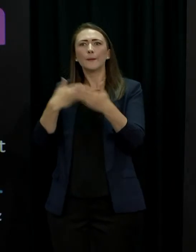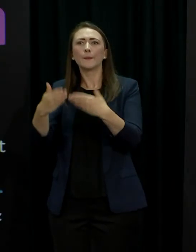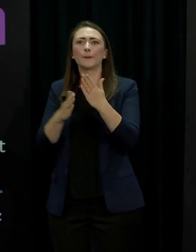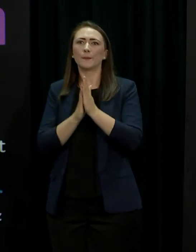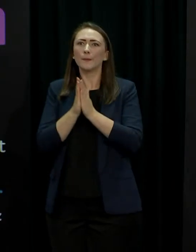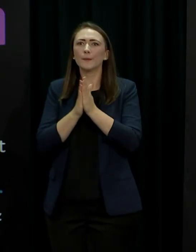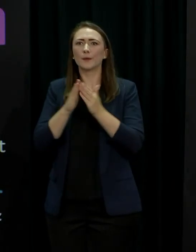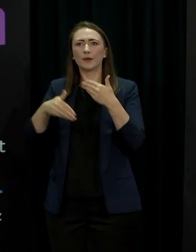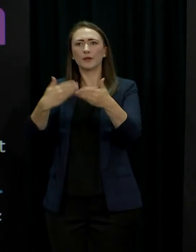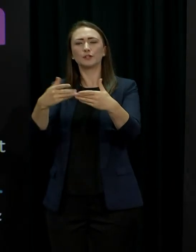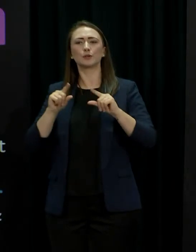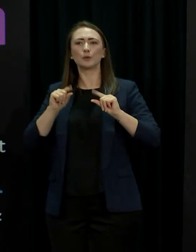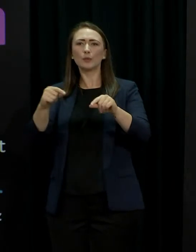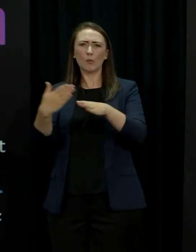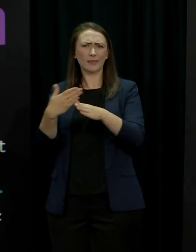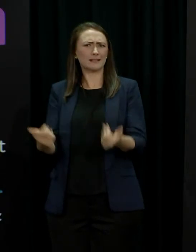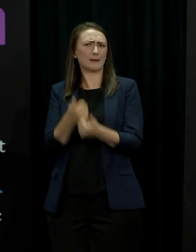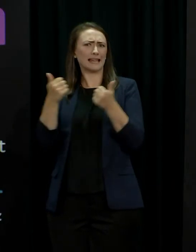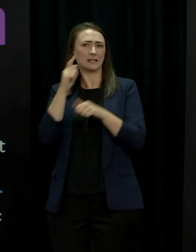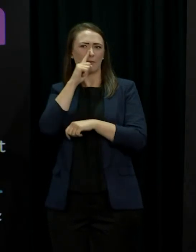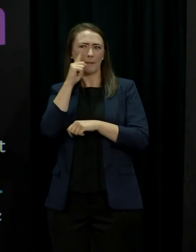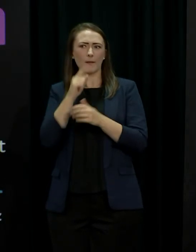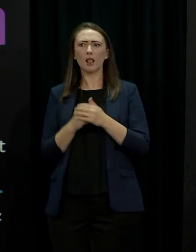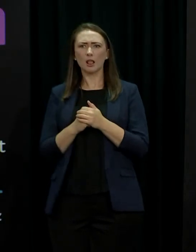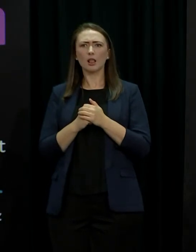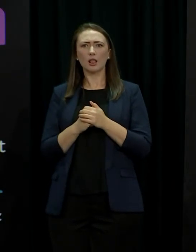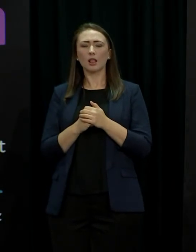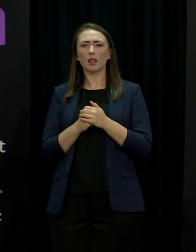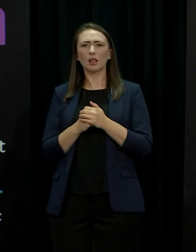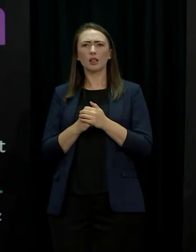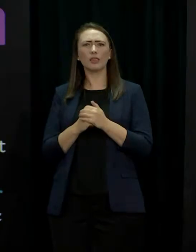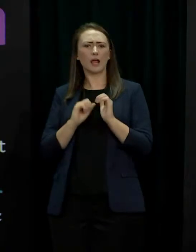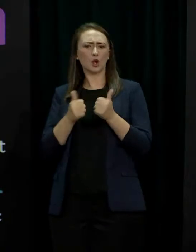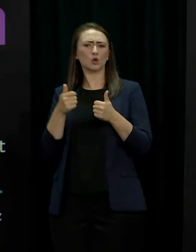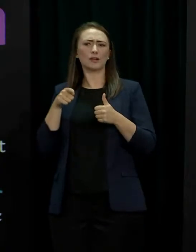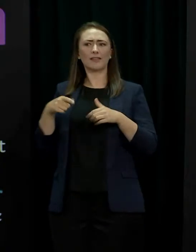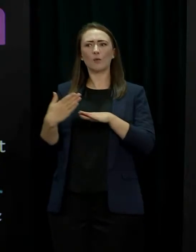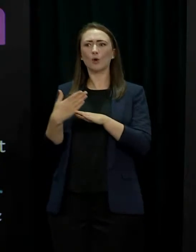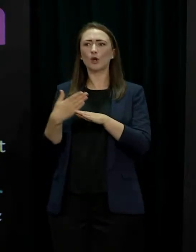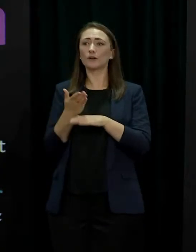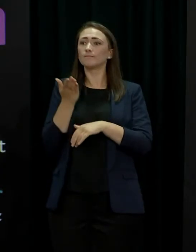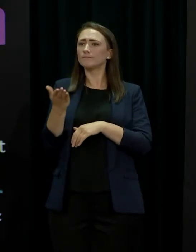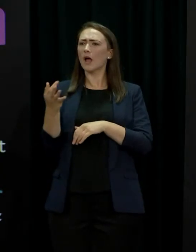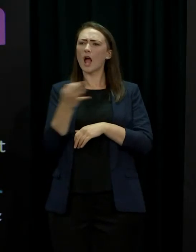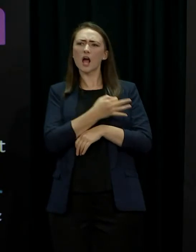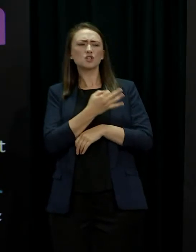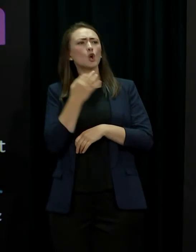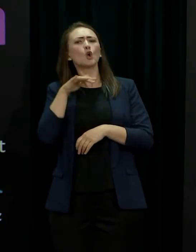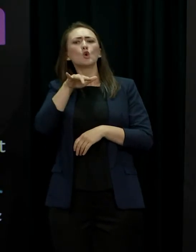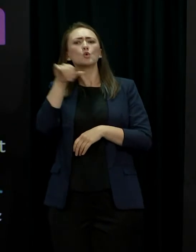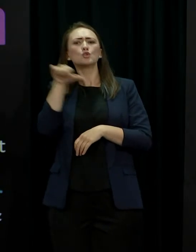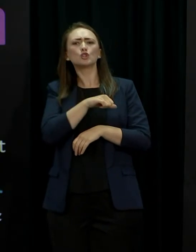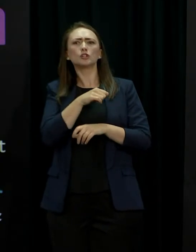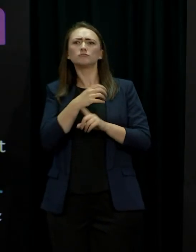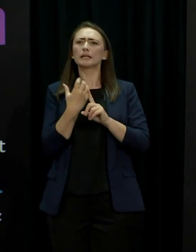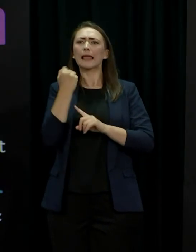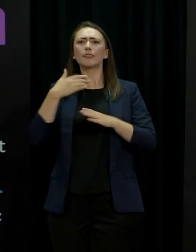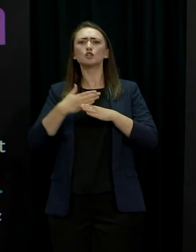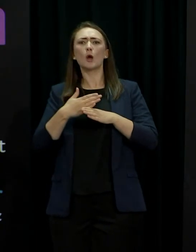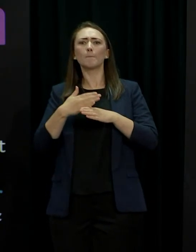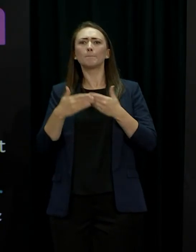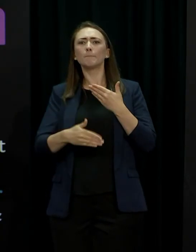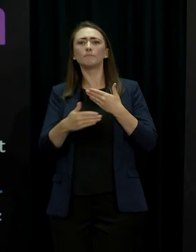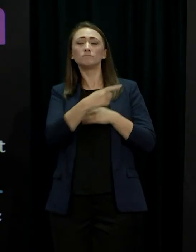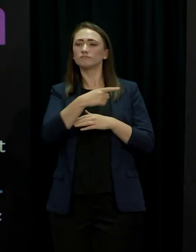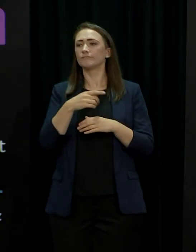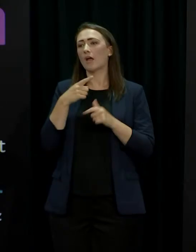who could do that. Who do you think should take the job? Who do I think should take the job? The best person for it. Katie's question about